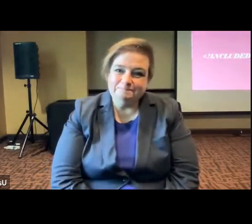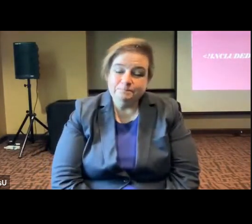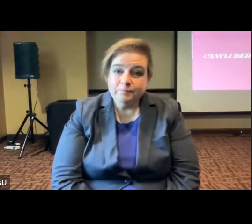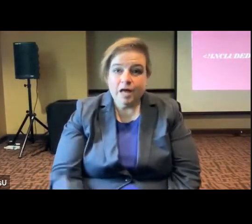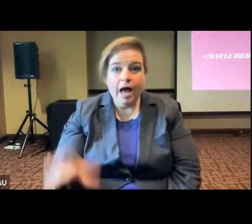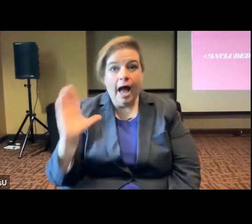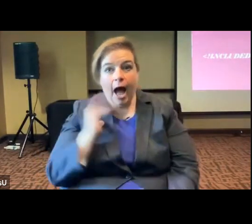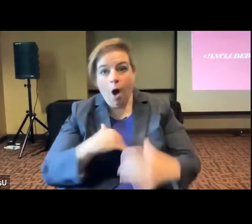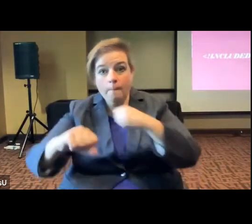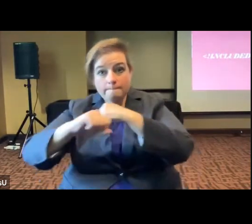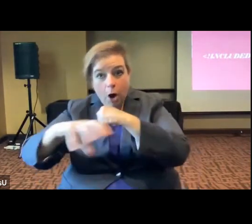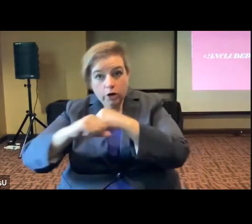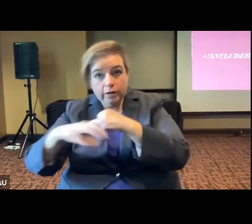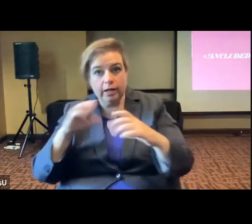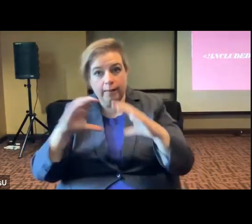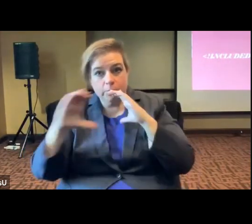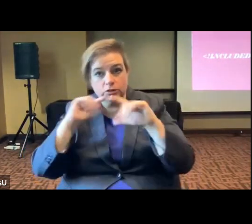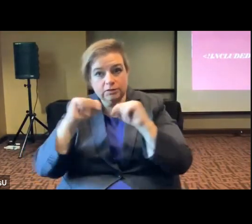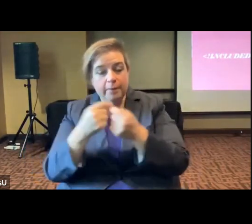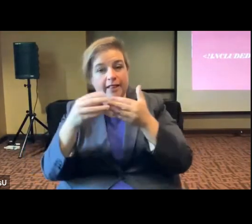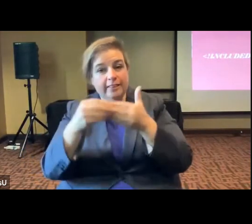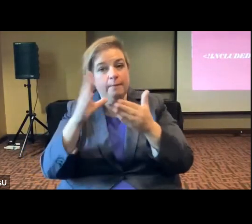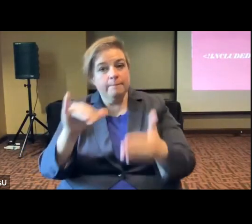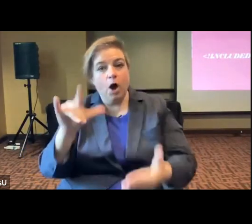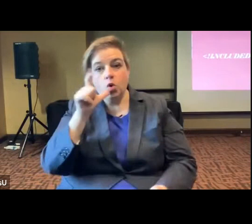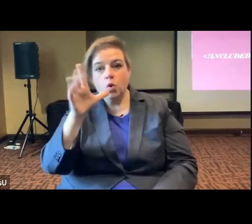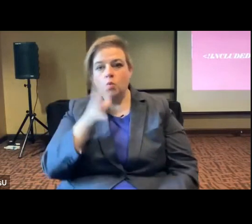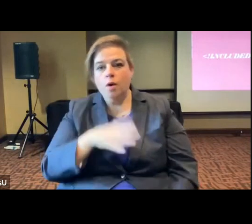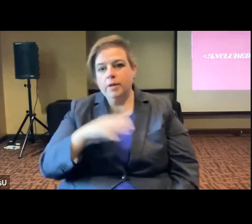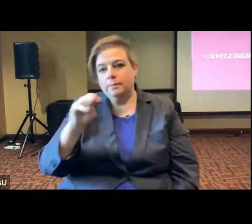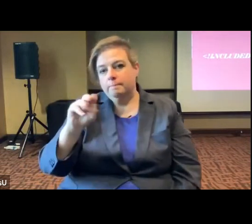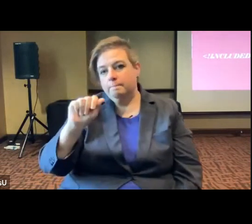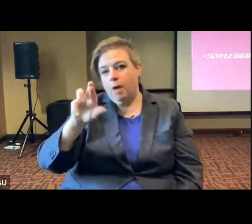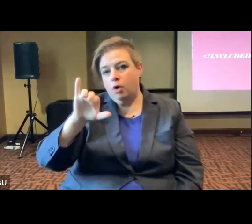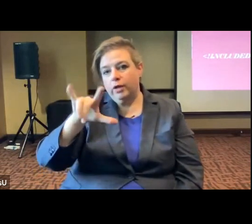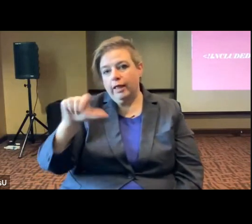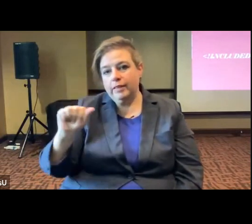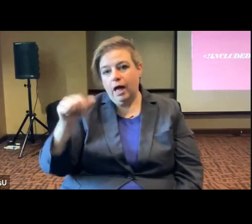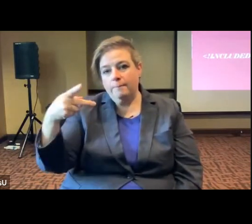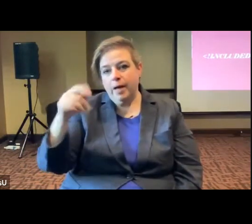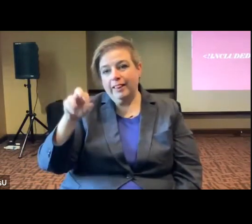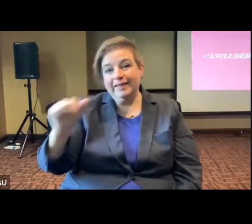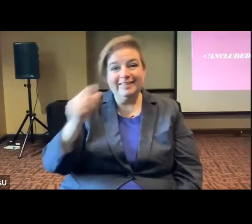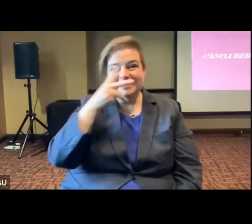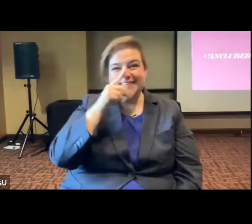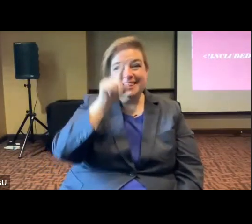Our marketing and communications team is led by Mariella Paulino, who's there in the back of the room.